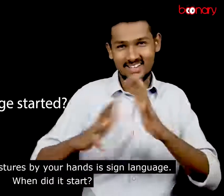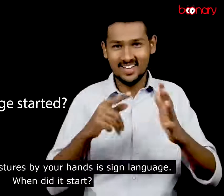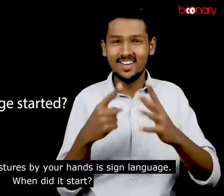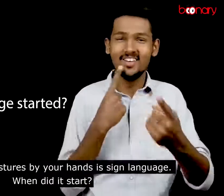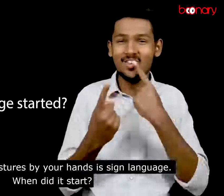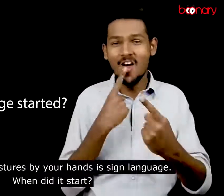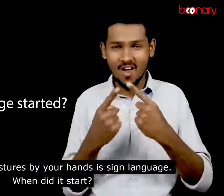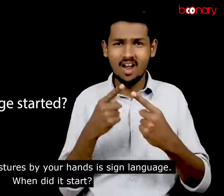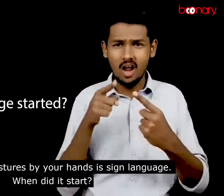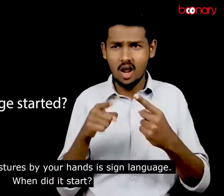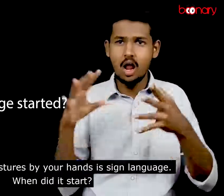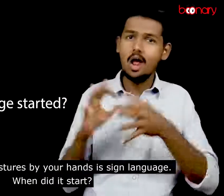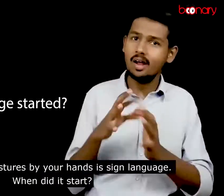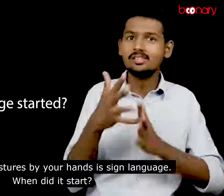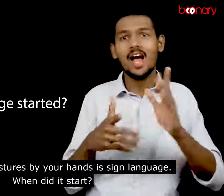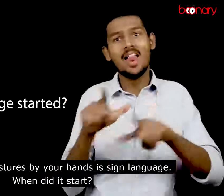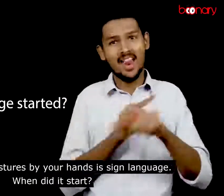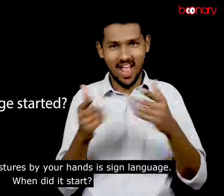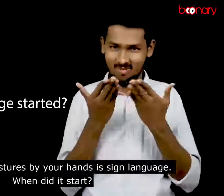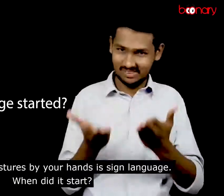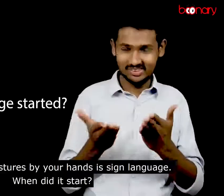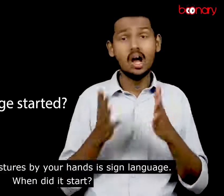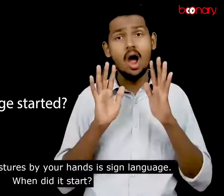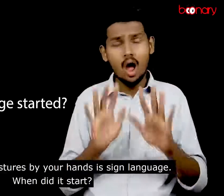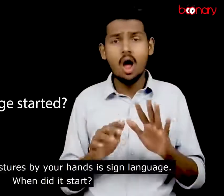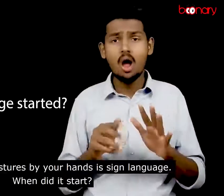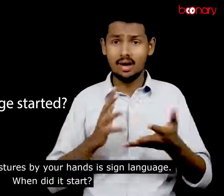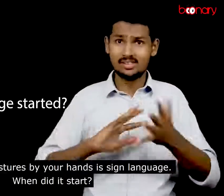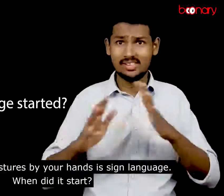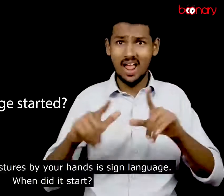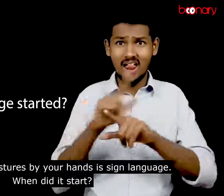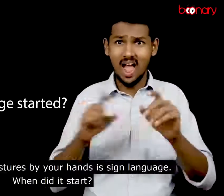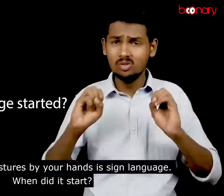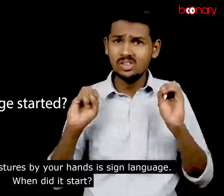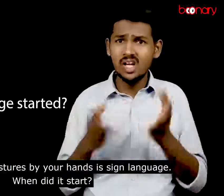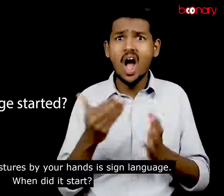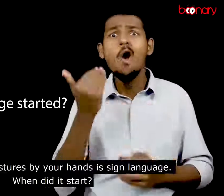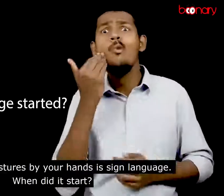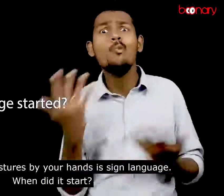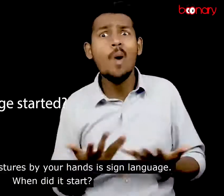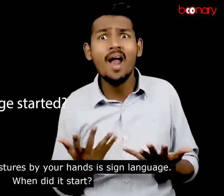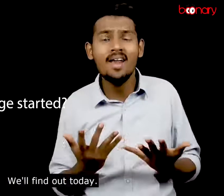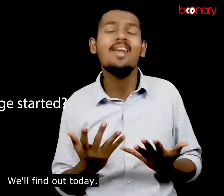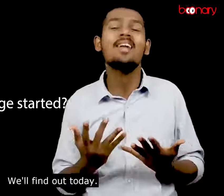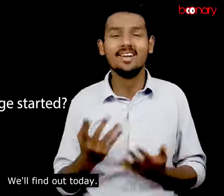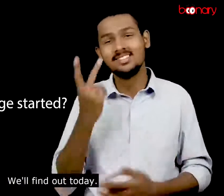Talking with gestures by your hands is sign language. When did it start? We'll find out